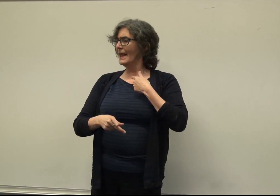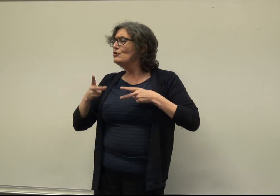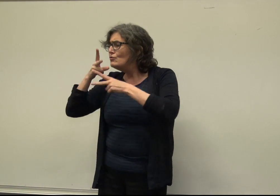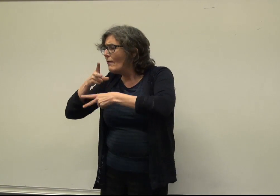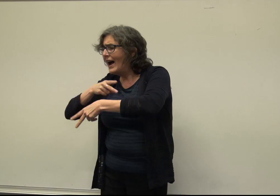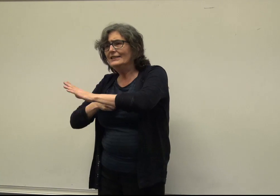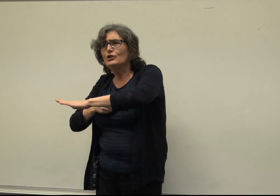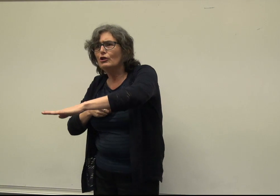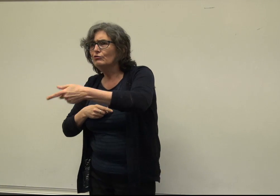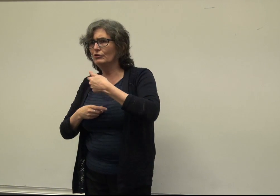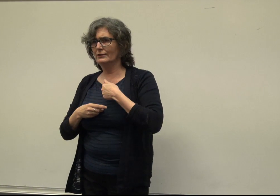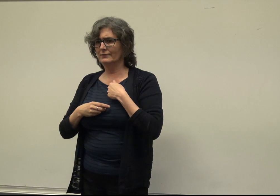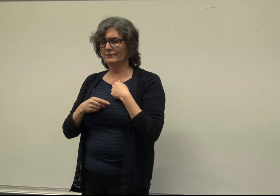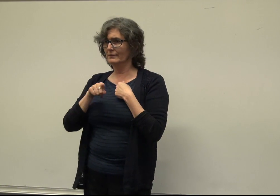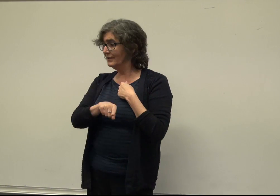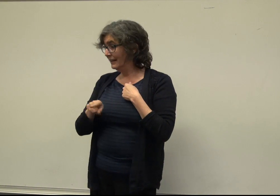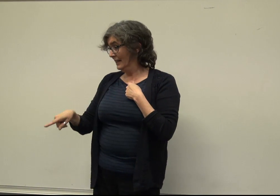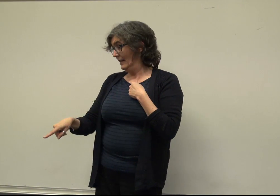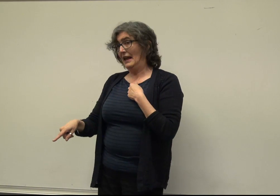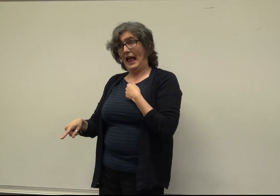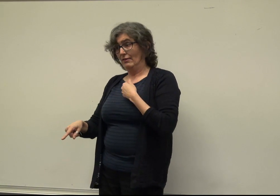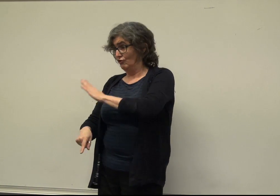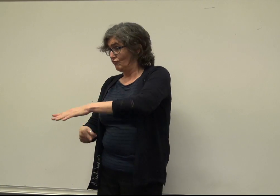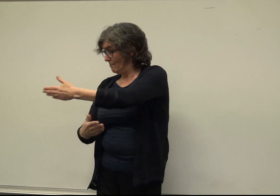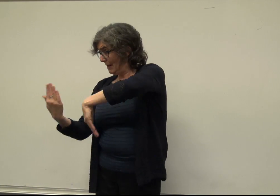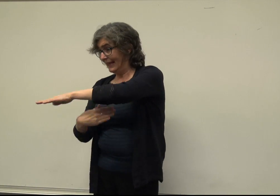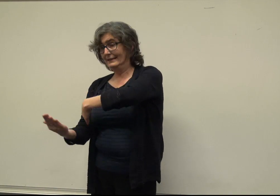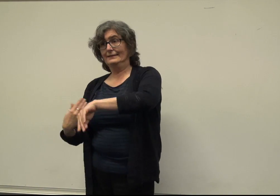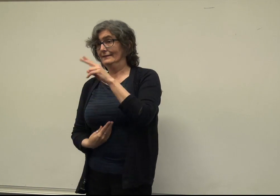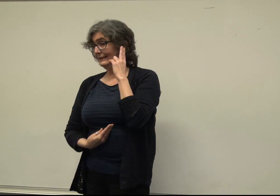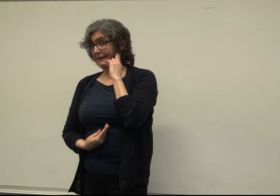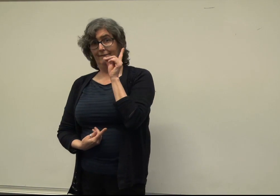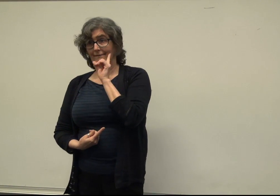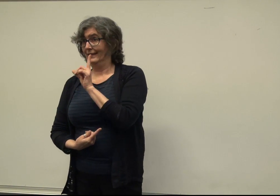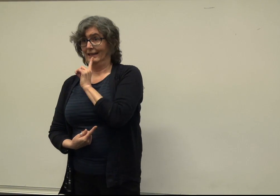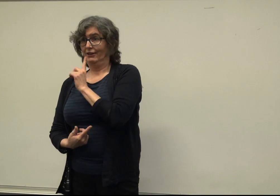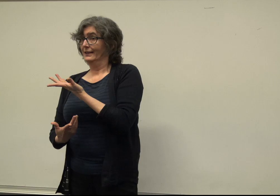supervise together both deaf and hearing children and their classwork.